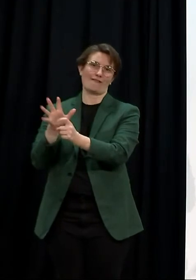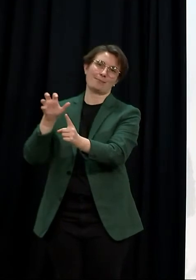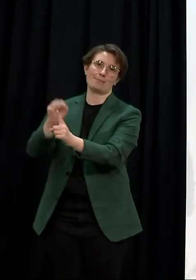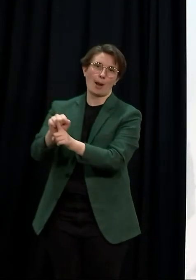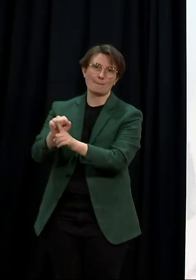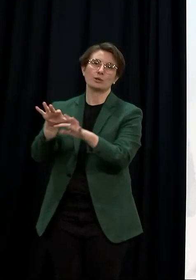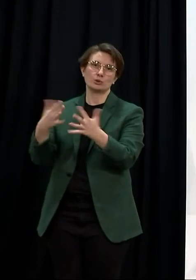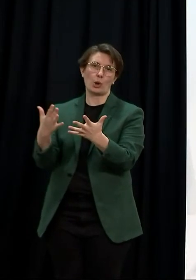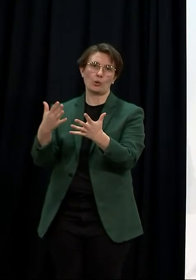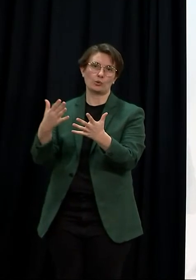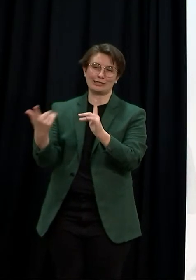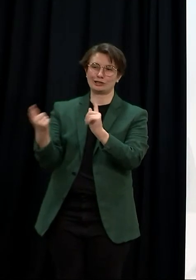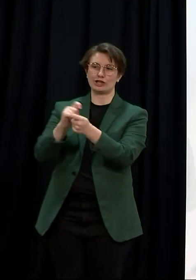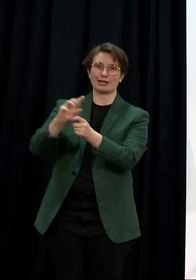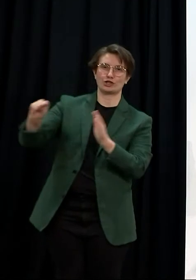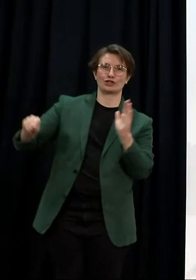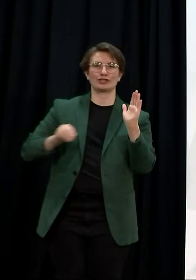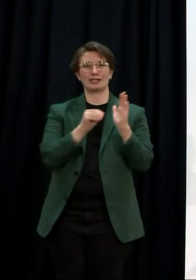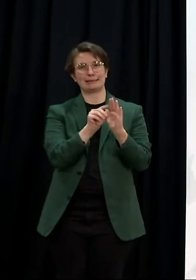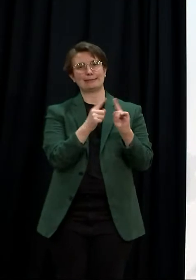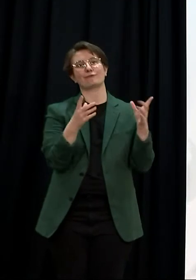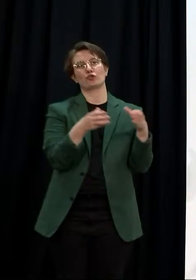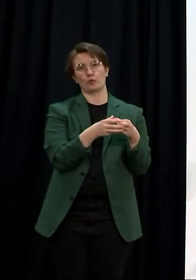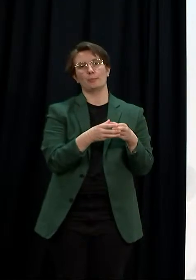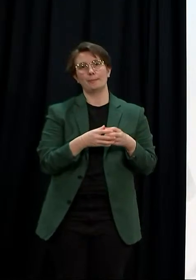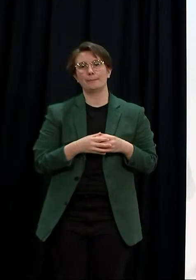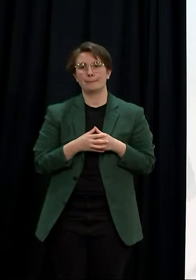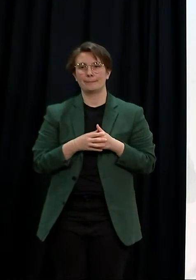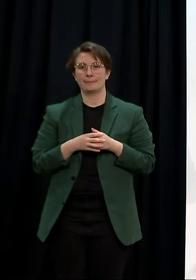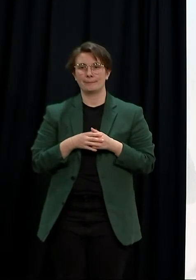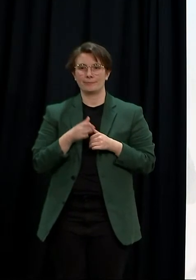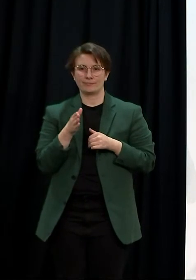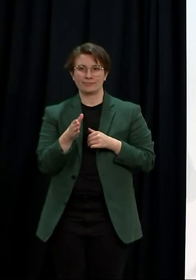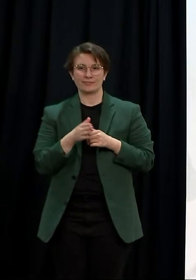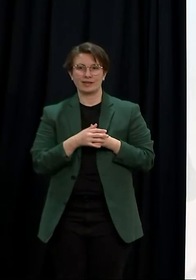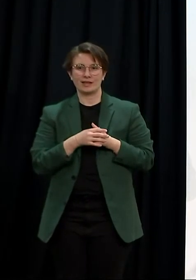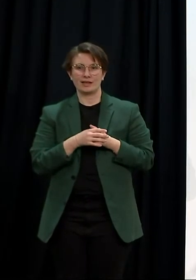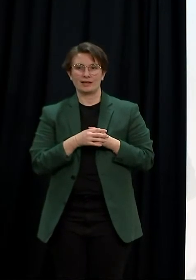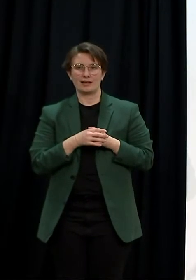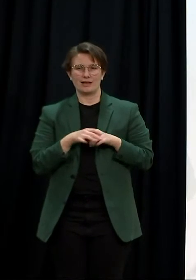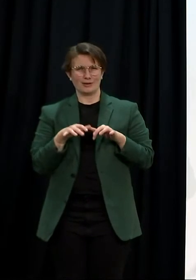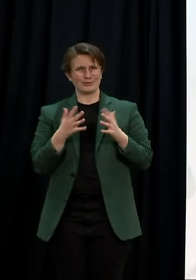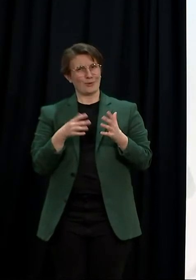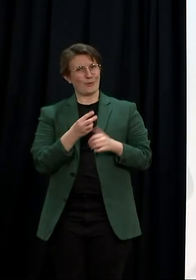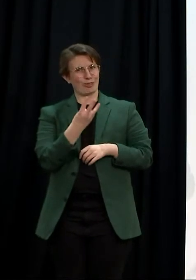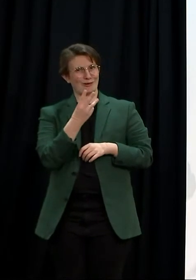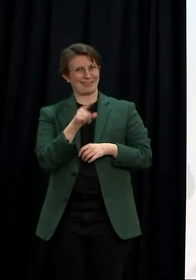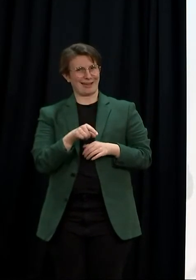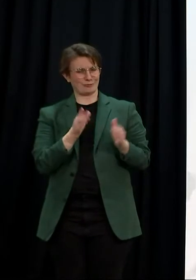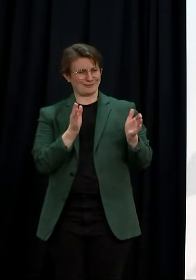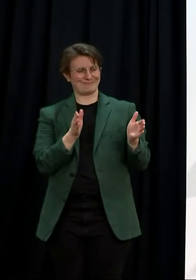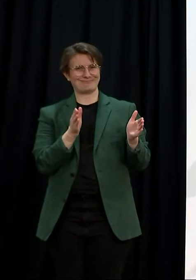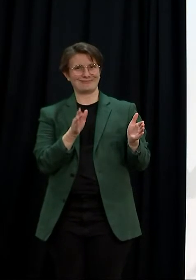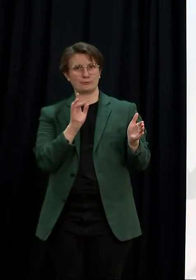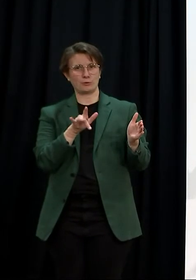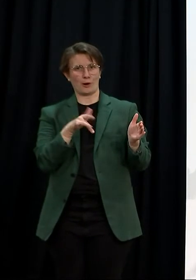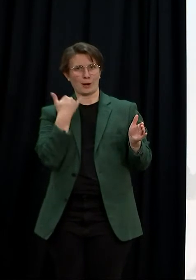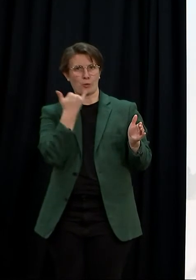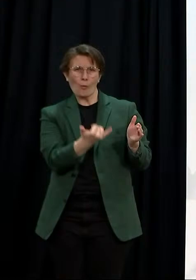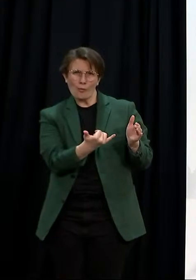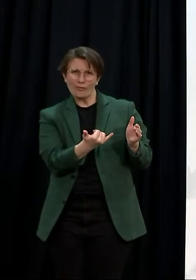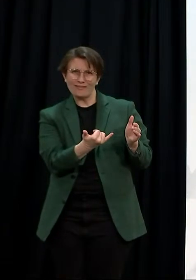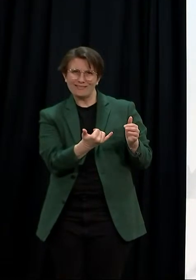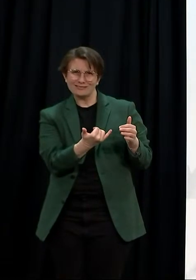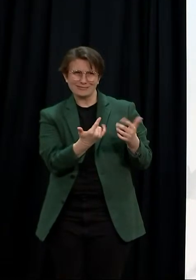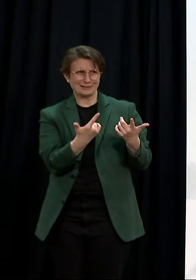there's a test result overdue. What's going on with those thousands who haven't been haven't had an outreach for you? Have they just don't have